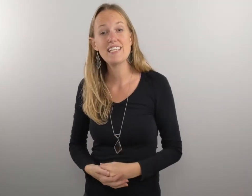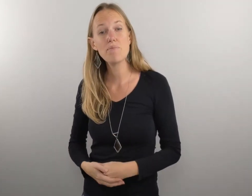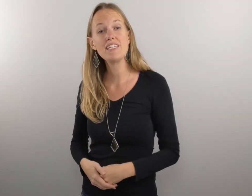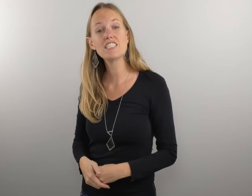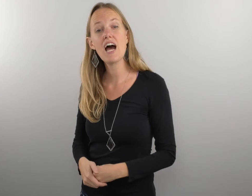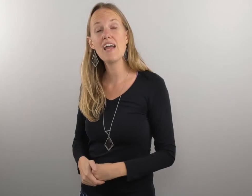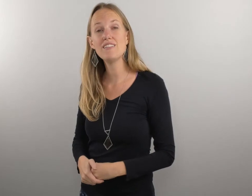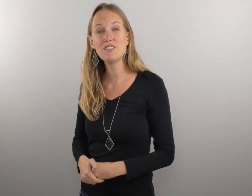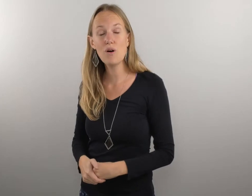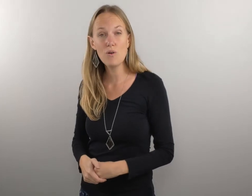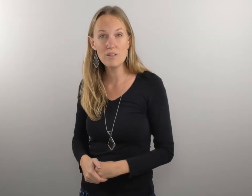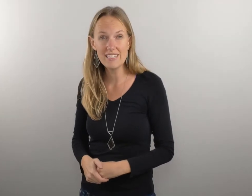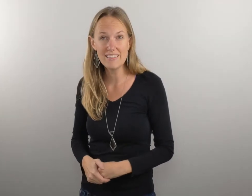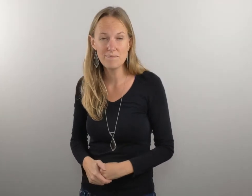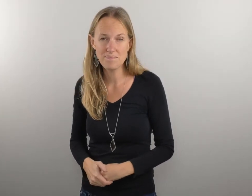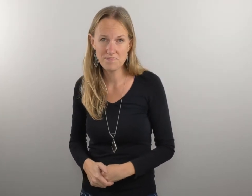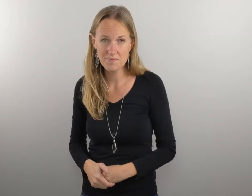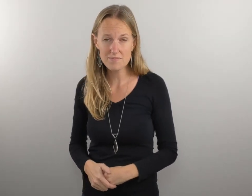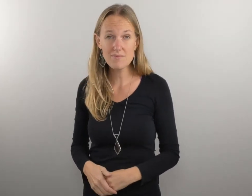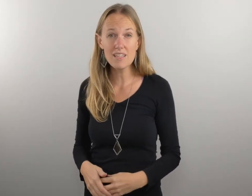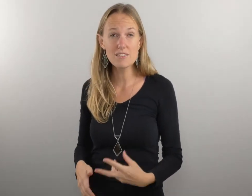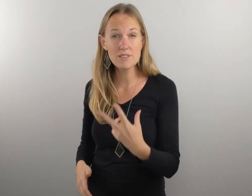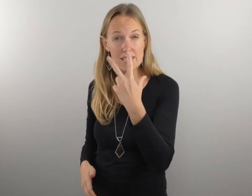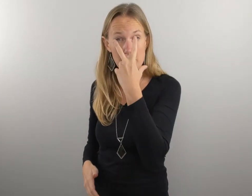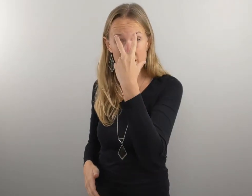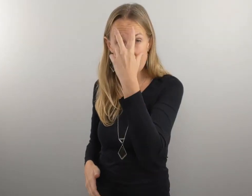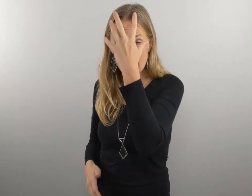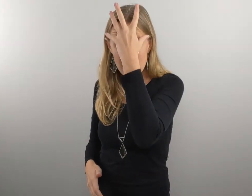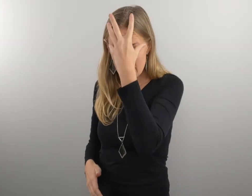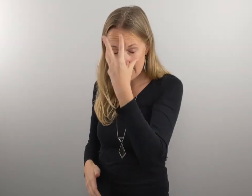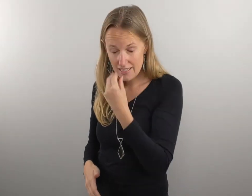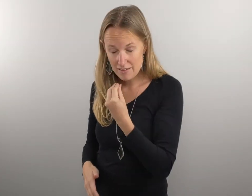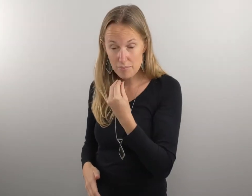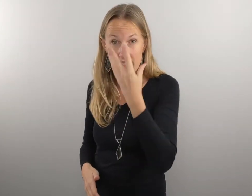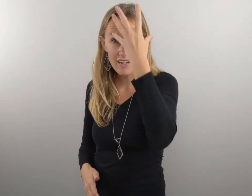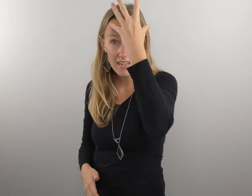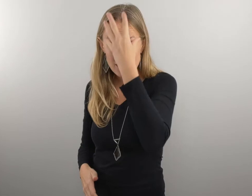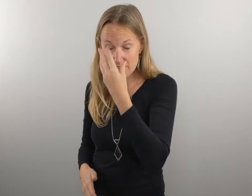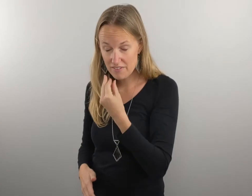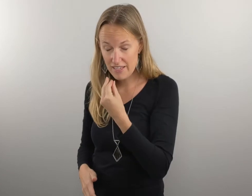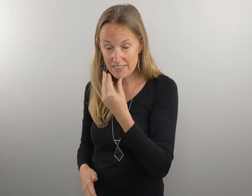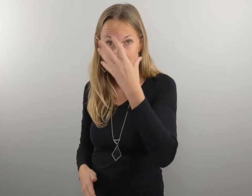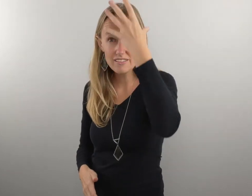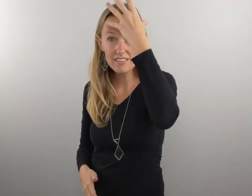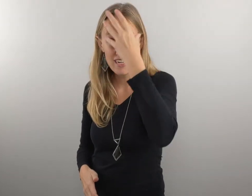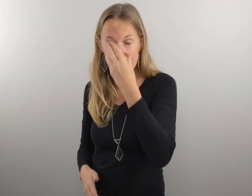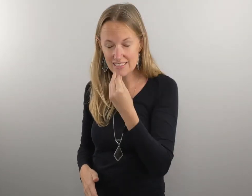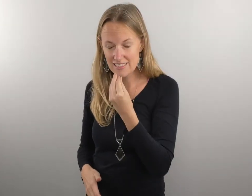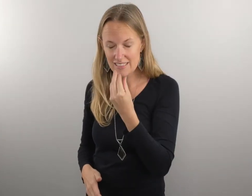sleeping child you're holding. So sleeping, kind of bring your hands over your face and close your eyes.